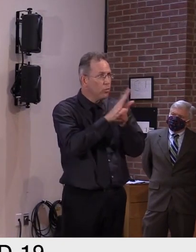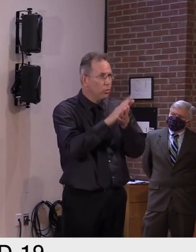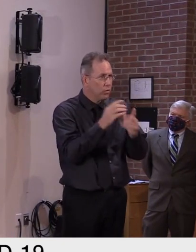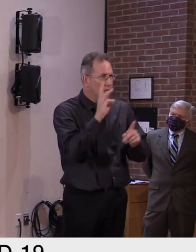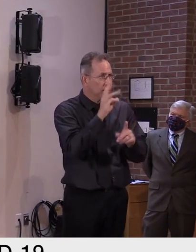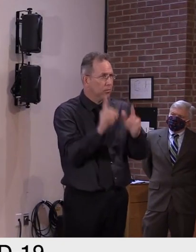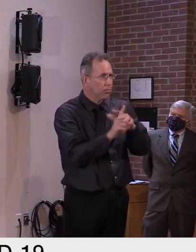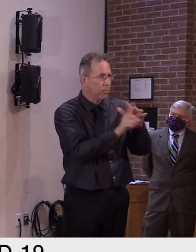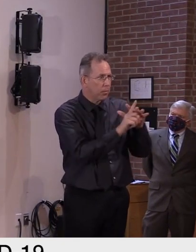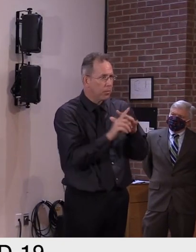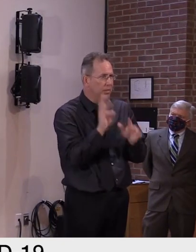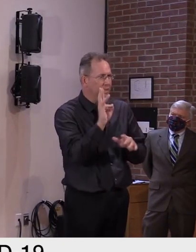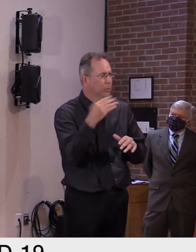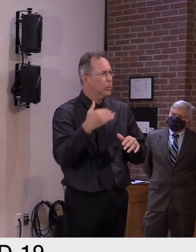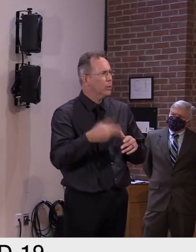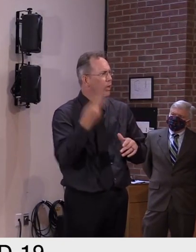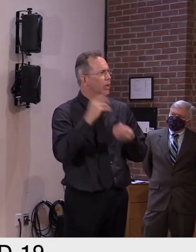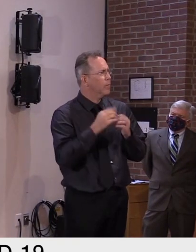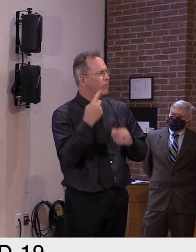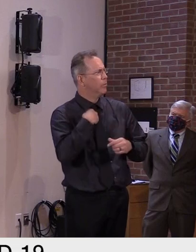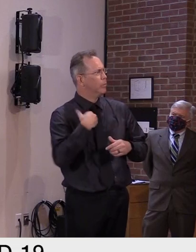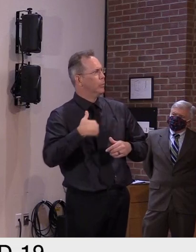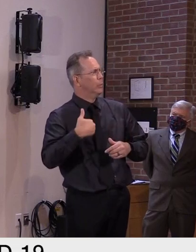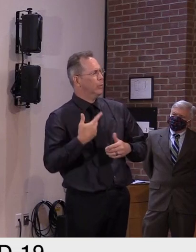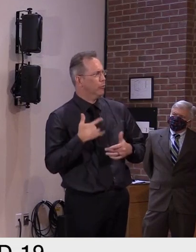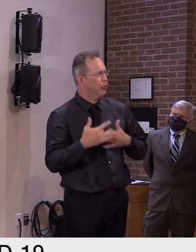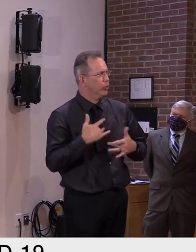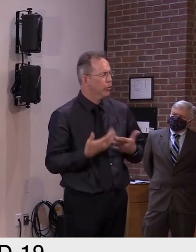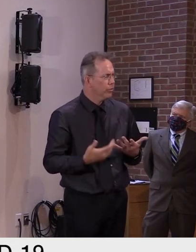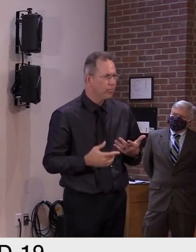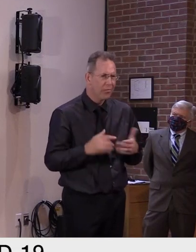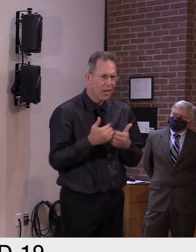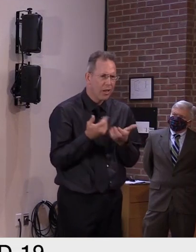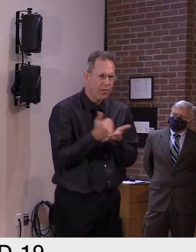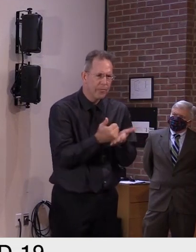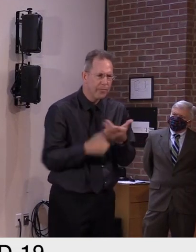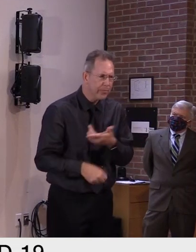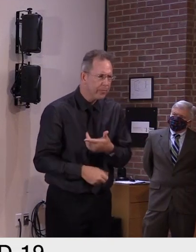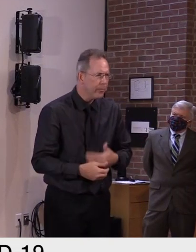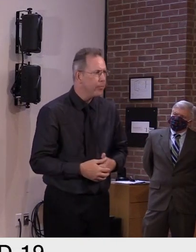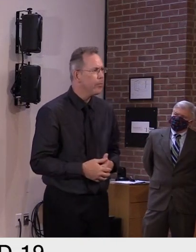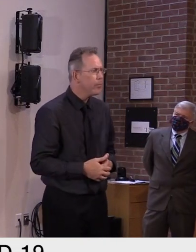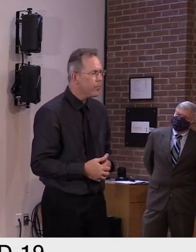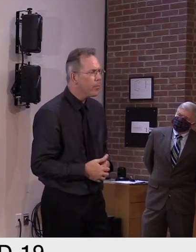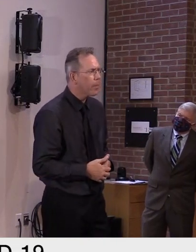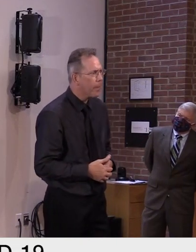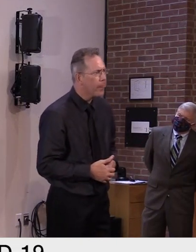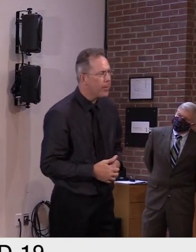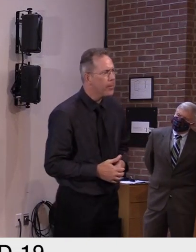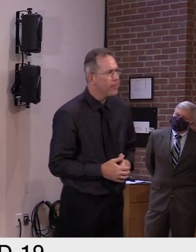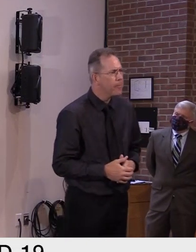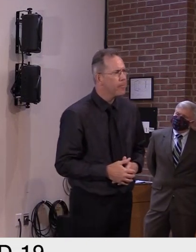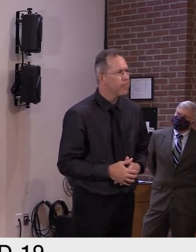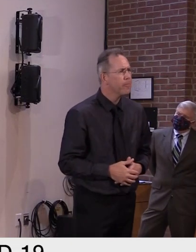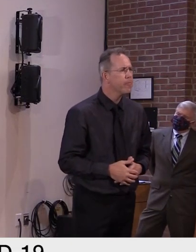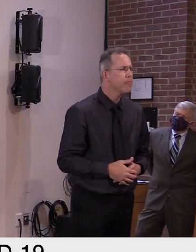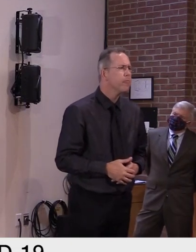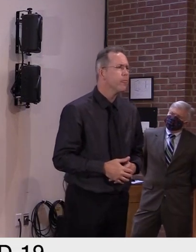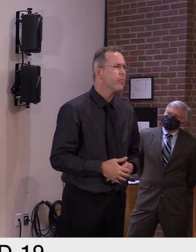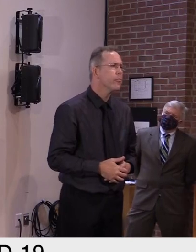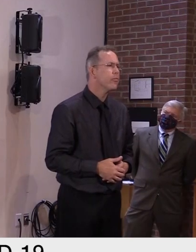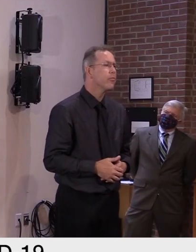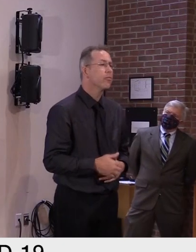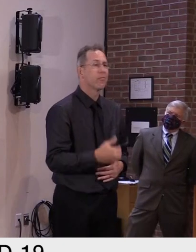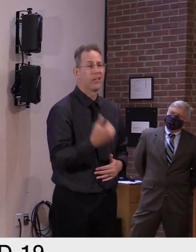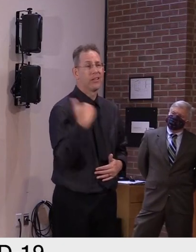Sure. So, you know, a lot of our very early cases in the time since school has reopened were cases that